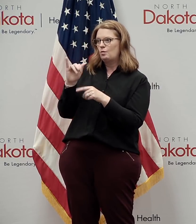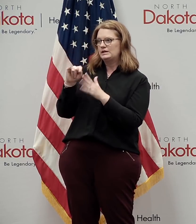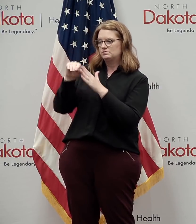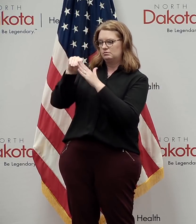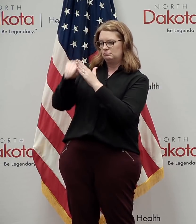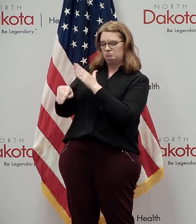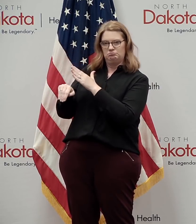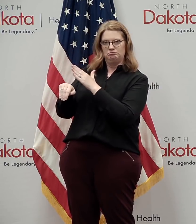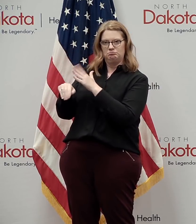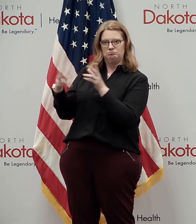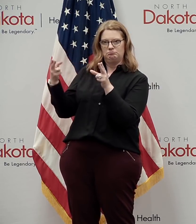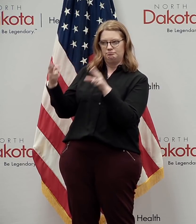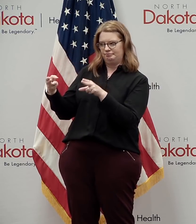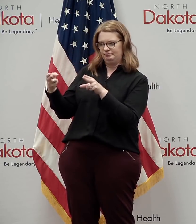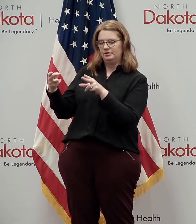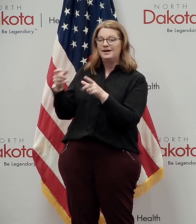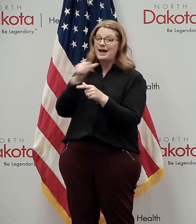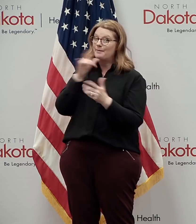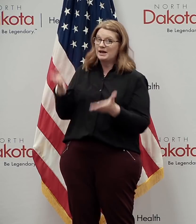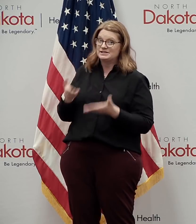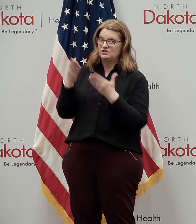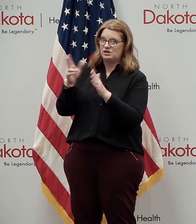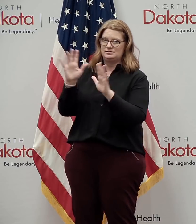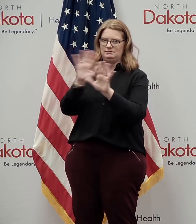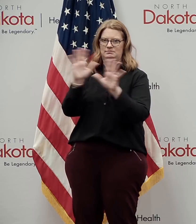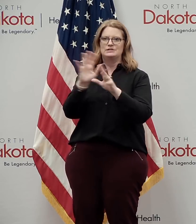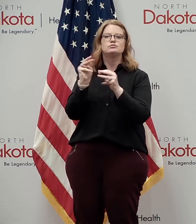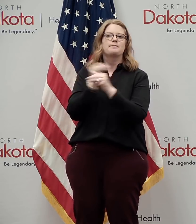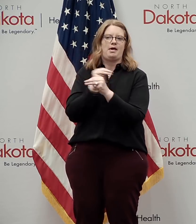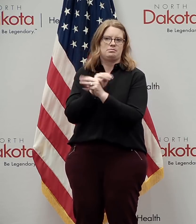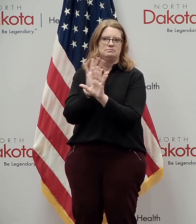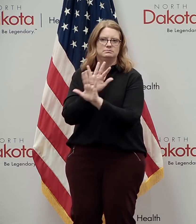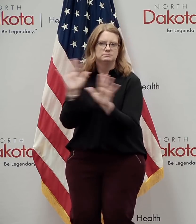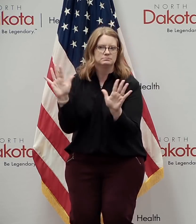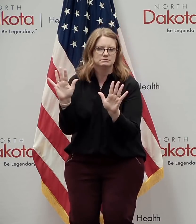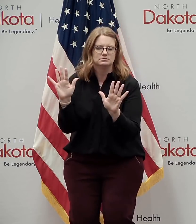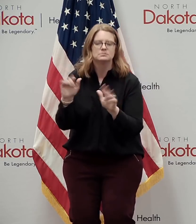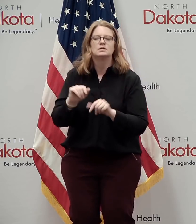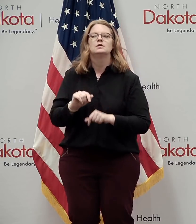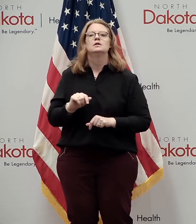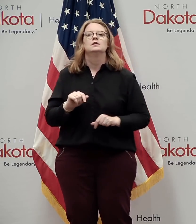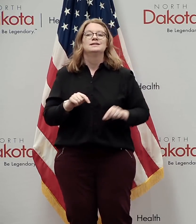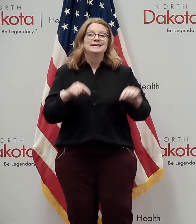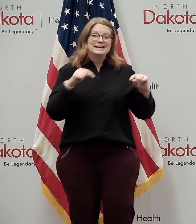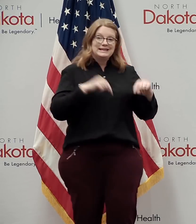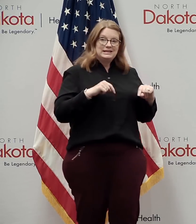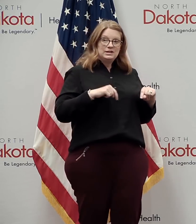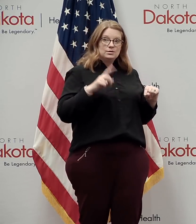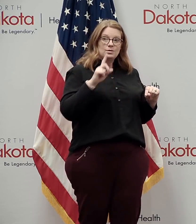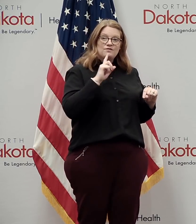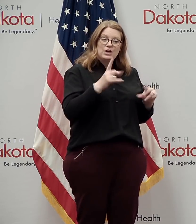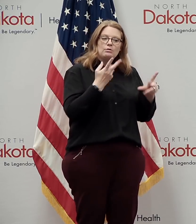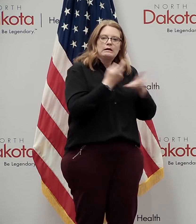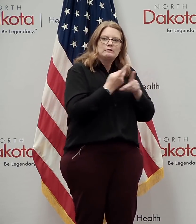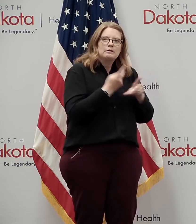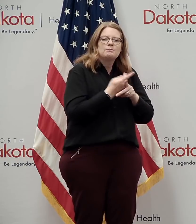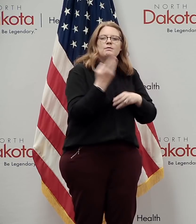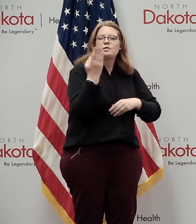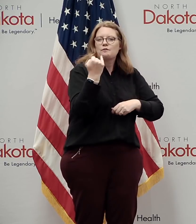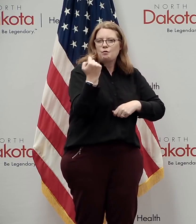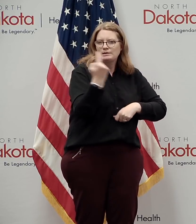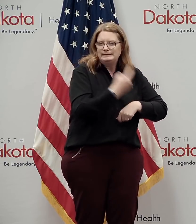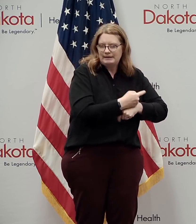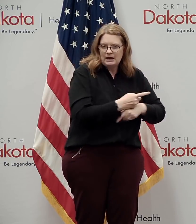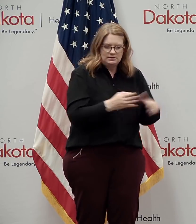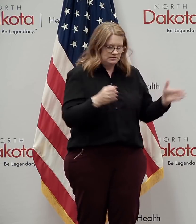date. I'm not suggesting anything. That's just a math observation. Again, we're more conservative by using the 14-day rolling average. If